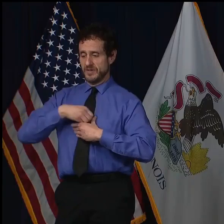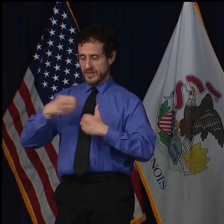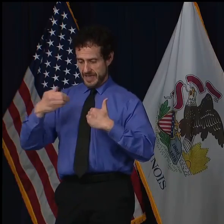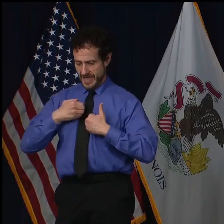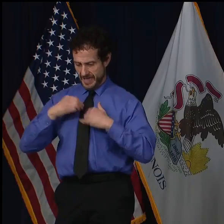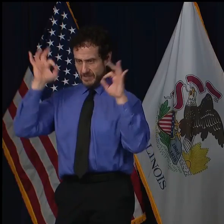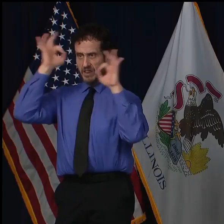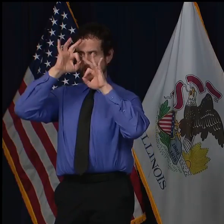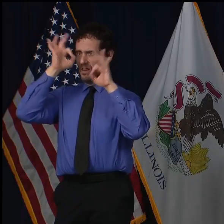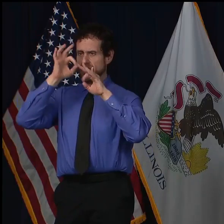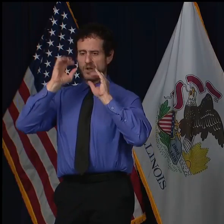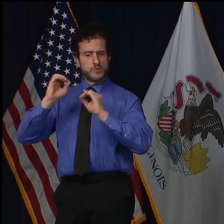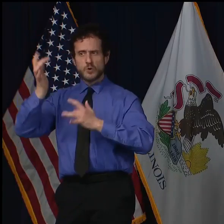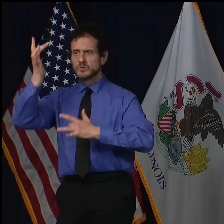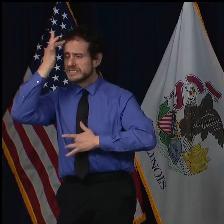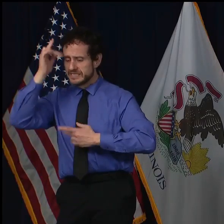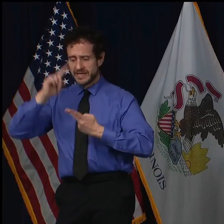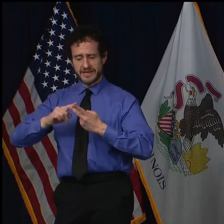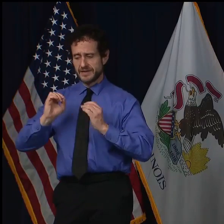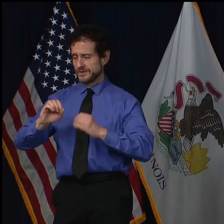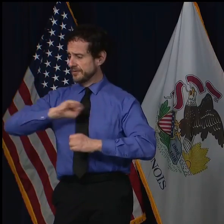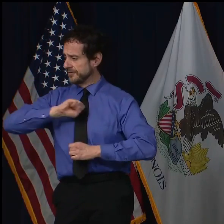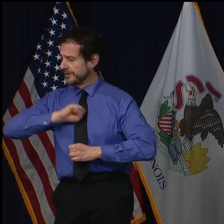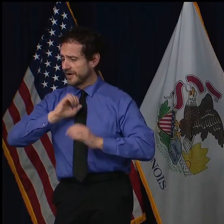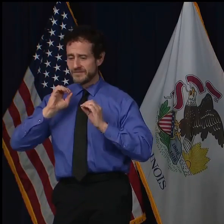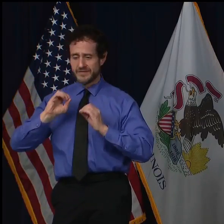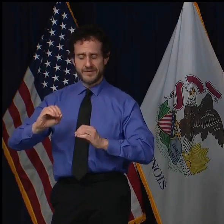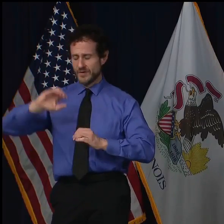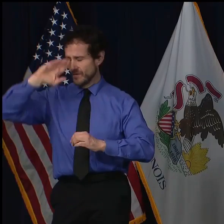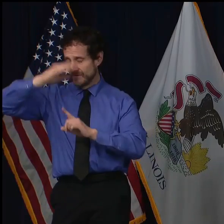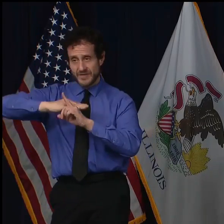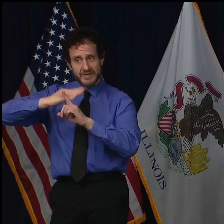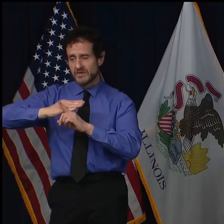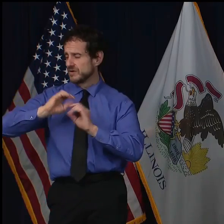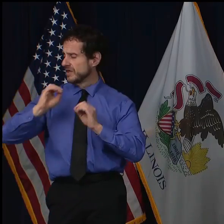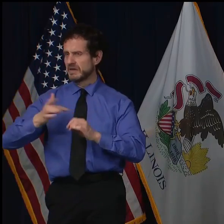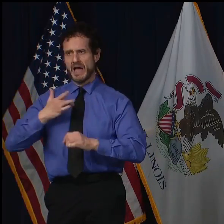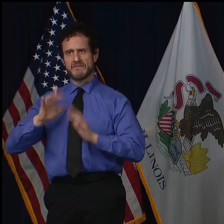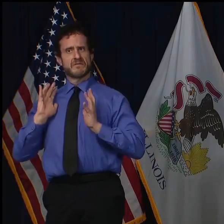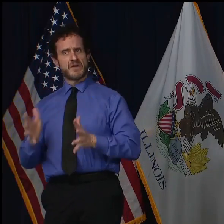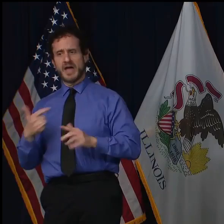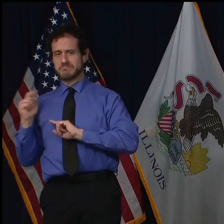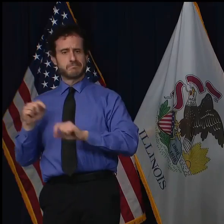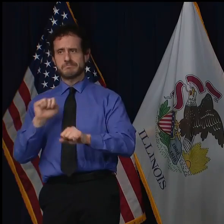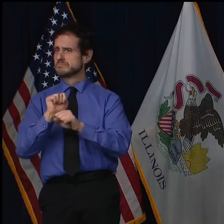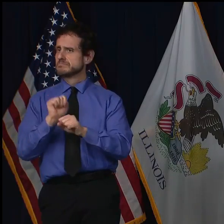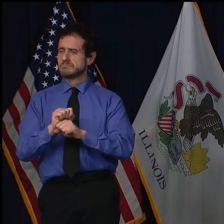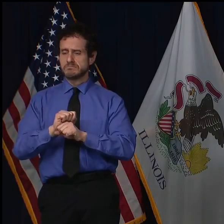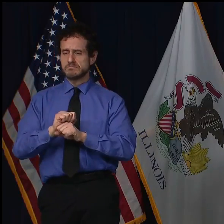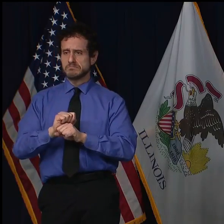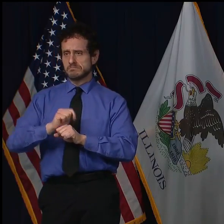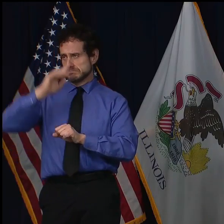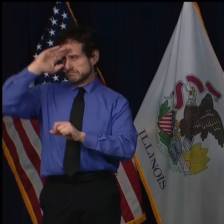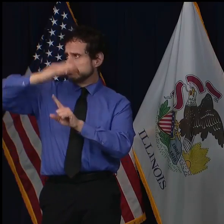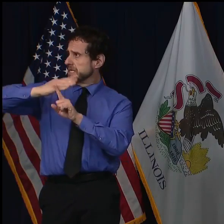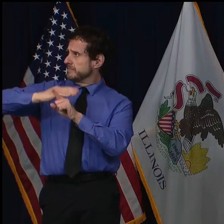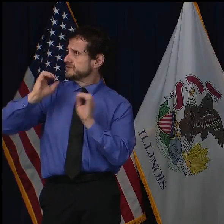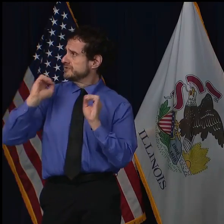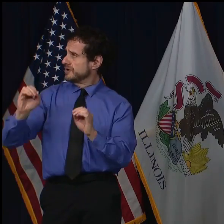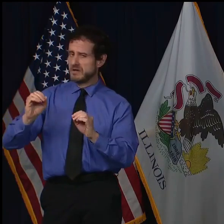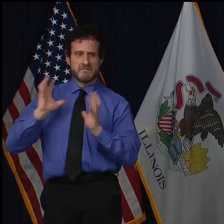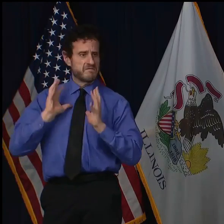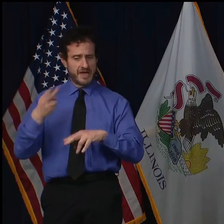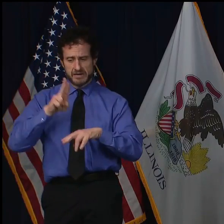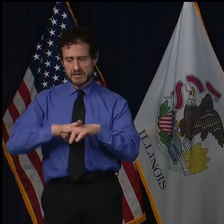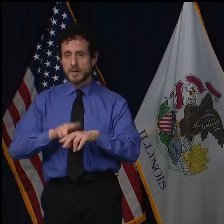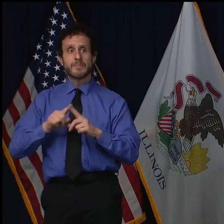infection virus, that there are people who feel just fine, and they come to work feeling just fine, and they may not have any temperature at all, and they may